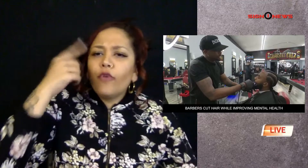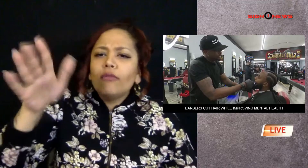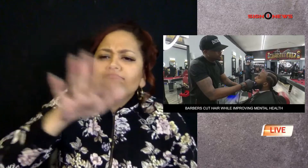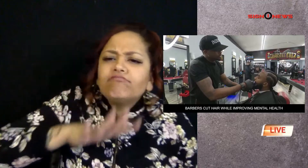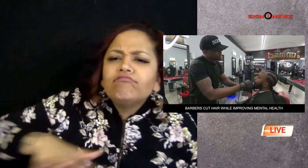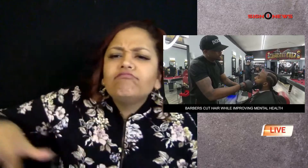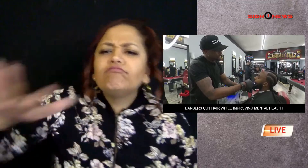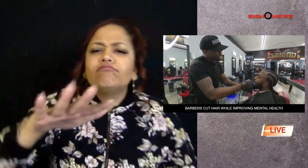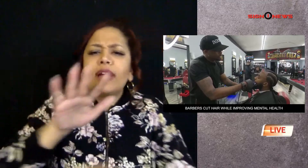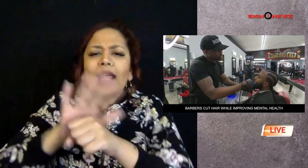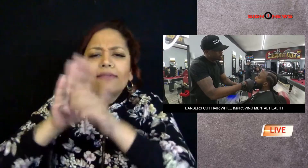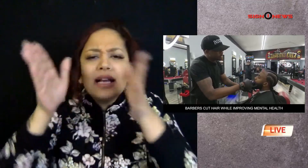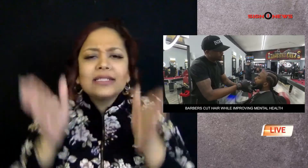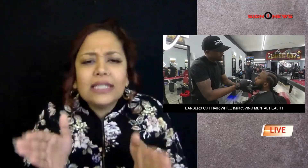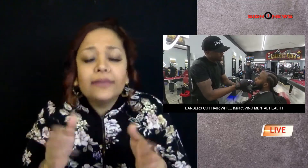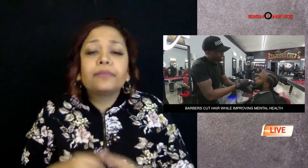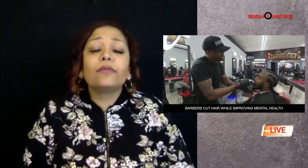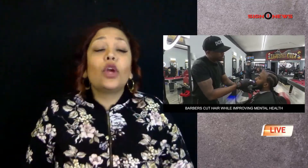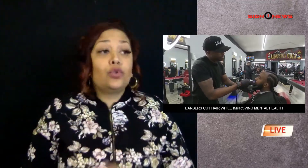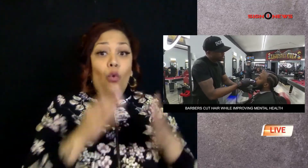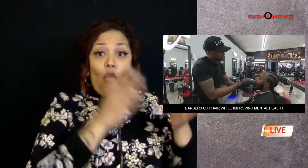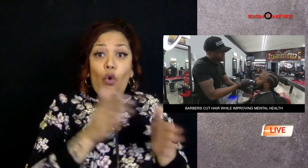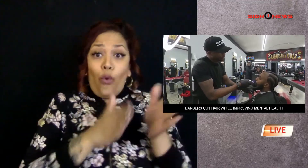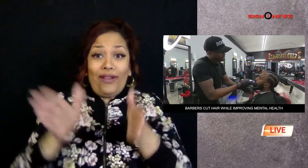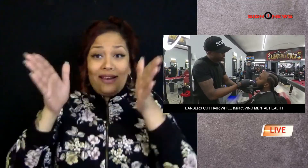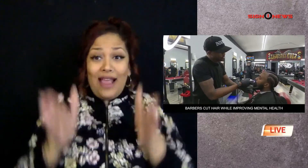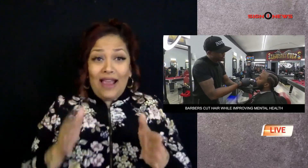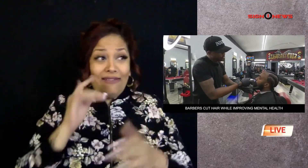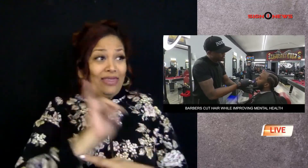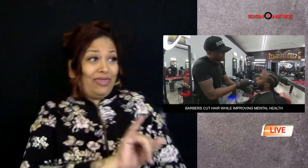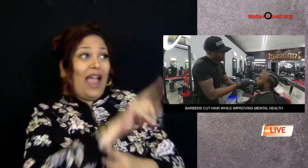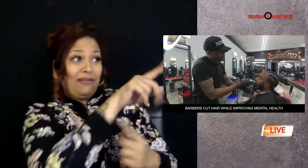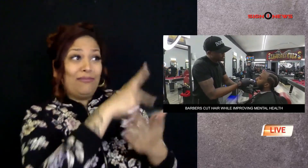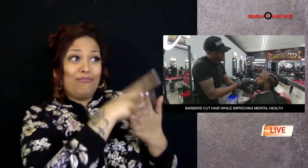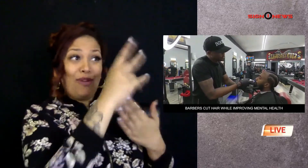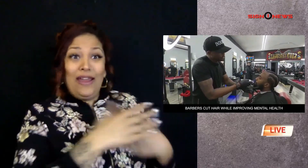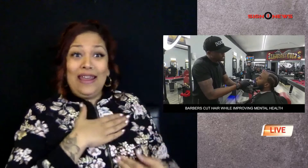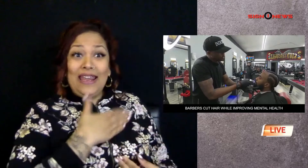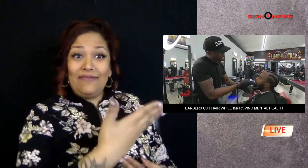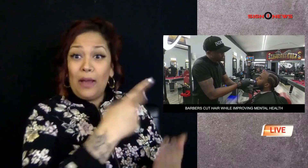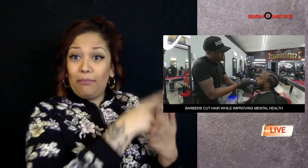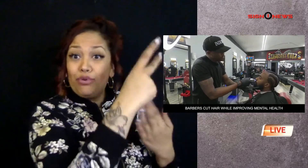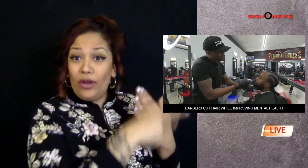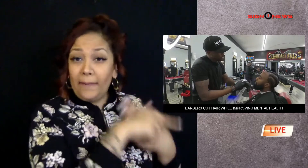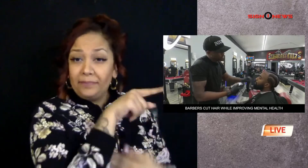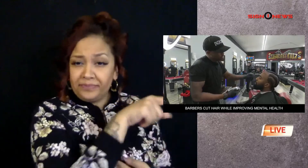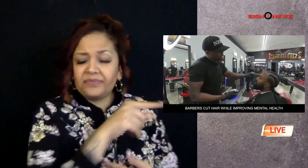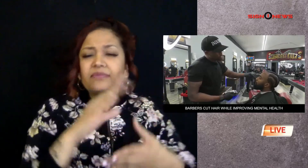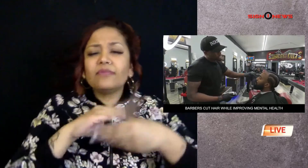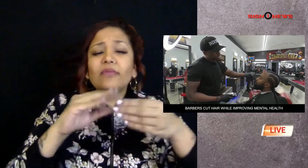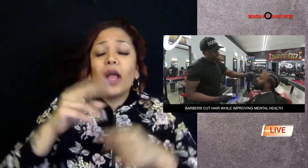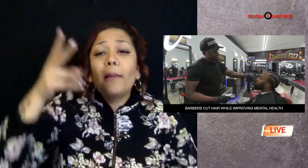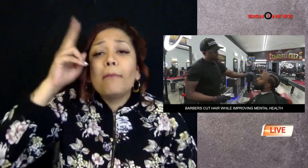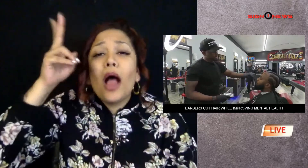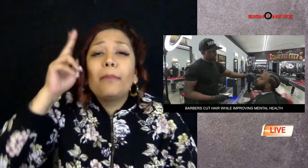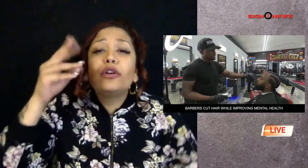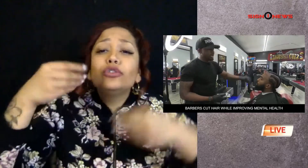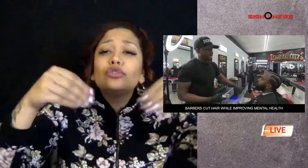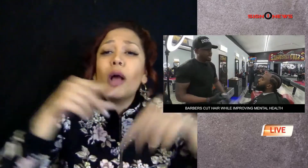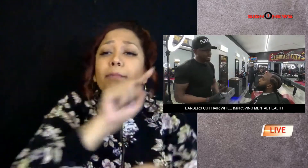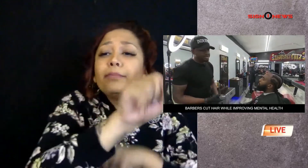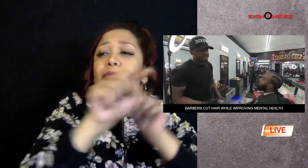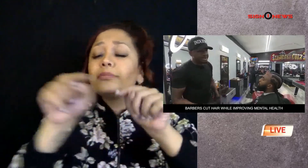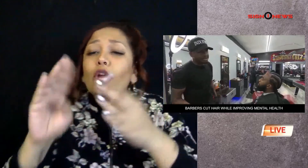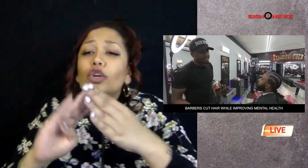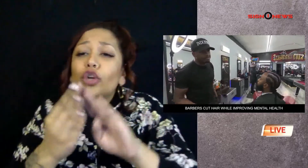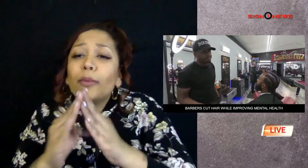how to become mental health advocates. Organizers of the movement